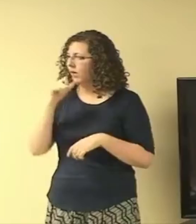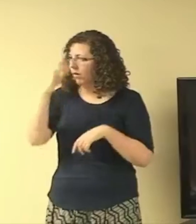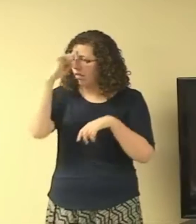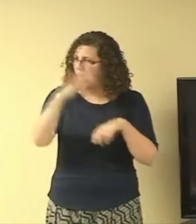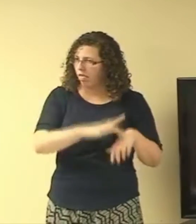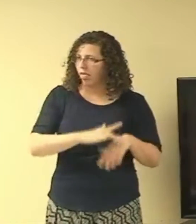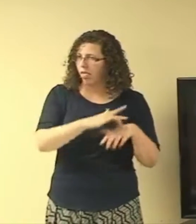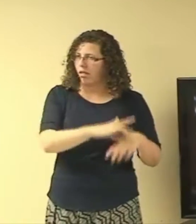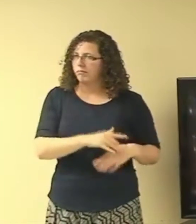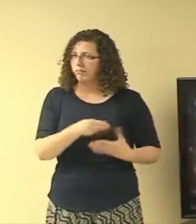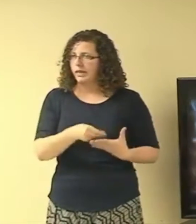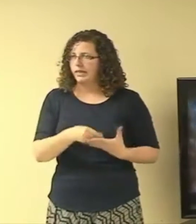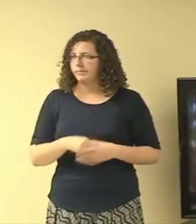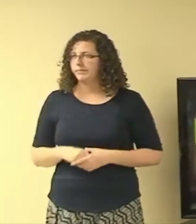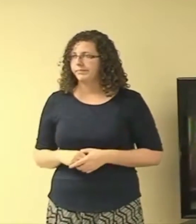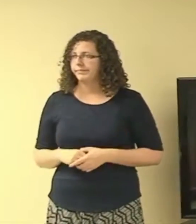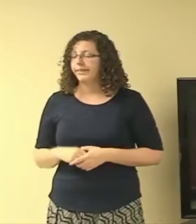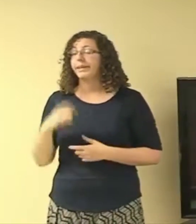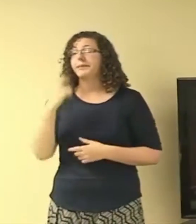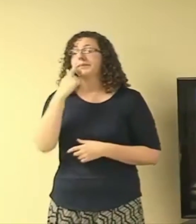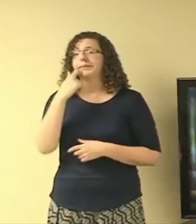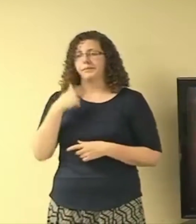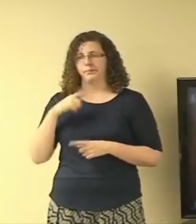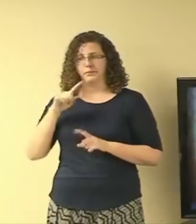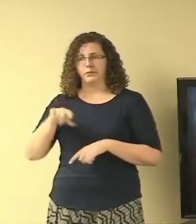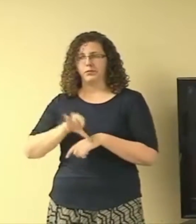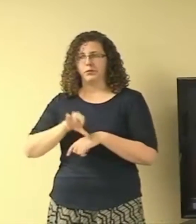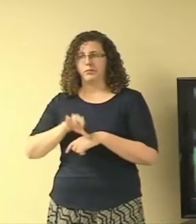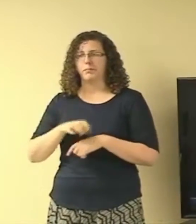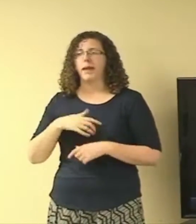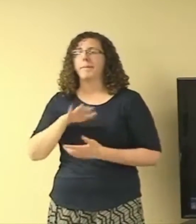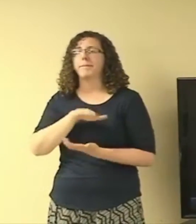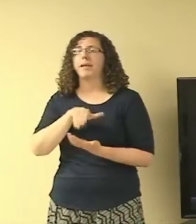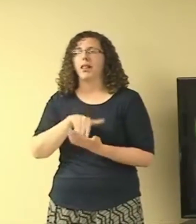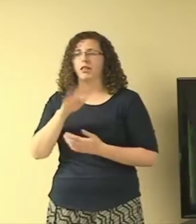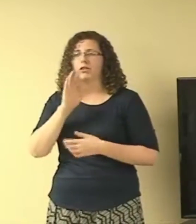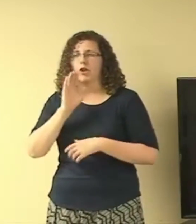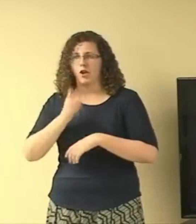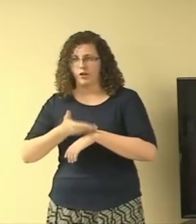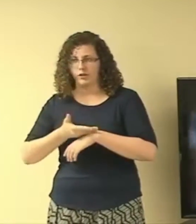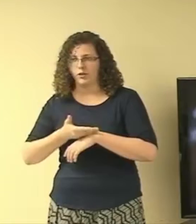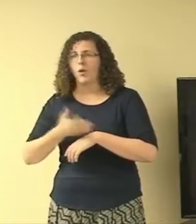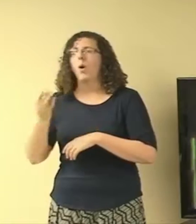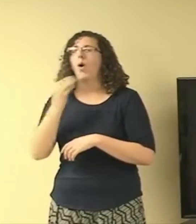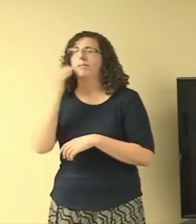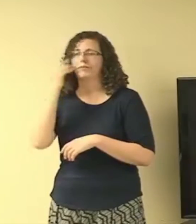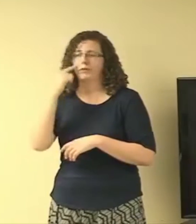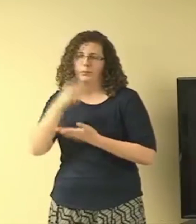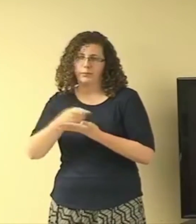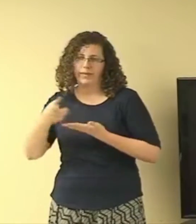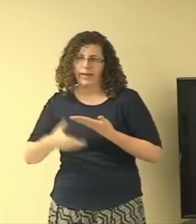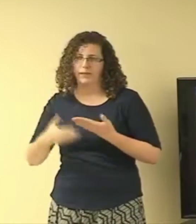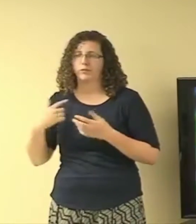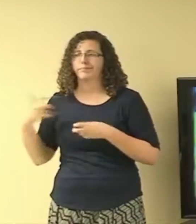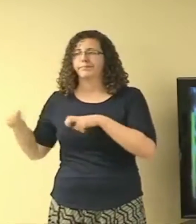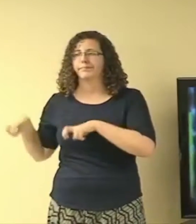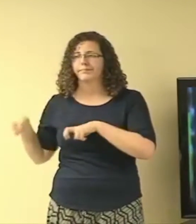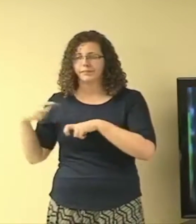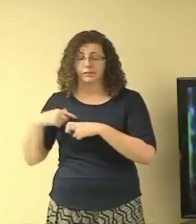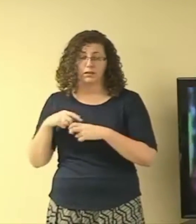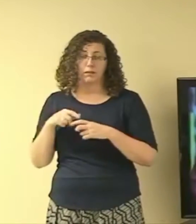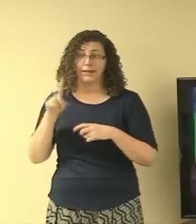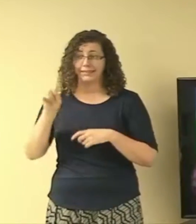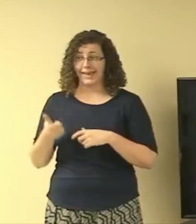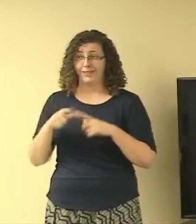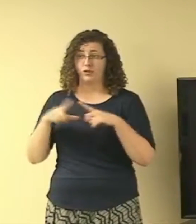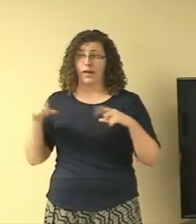church the other day, and my middle child, who's in college, was home for the weekend, and she was sitting beside me and had the tithe check, and I pulled it out and I showed it to my wife. She'd